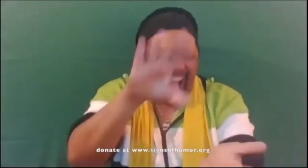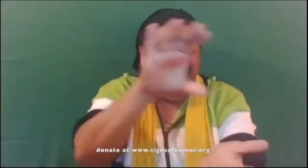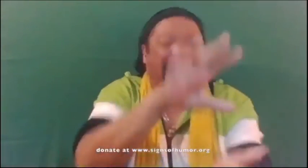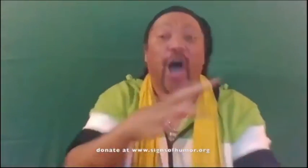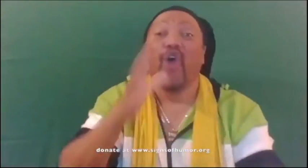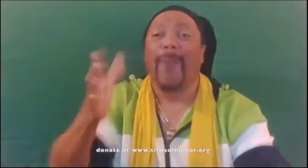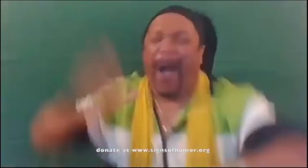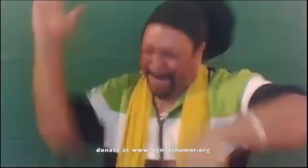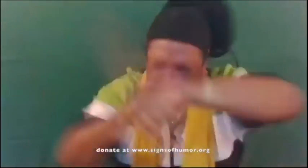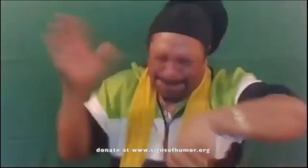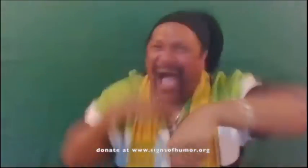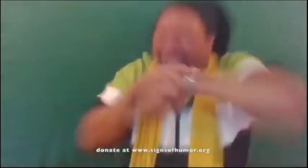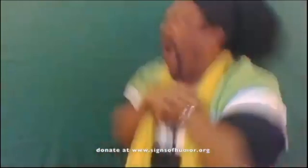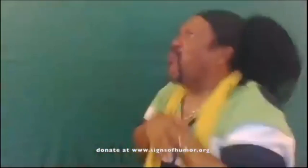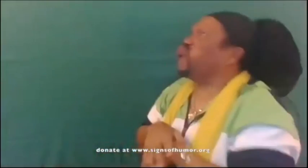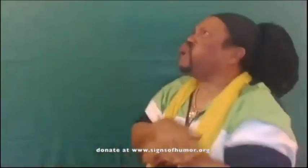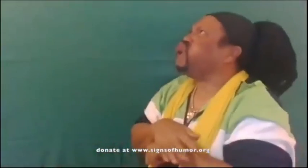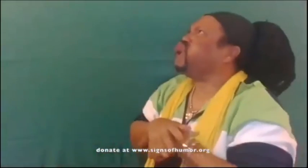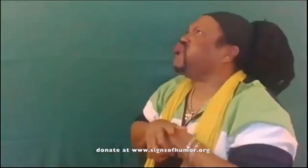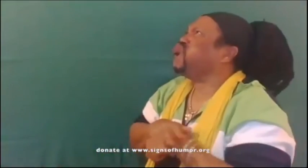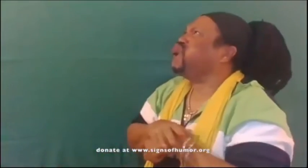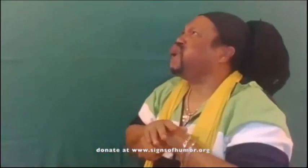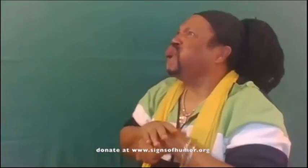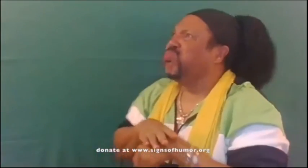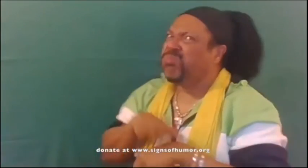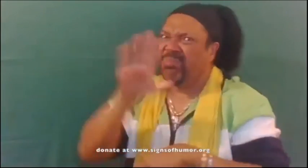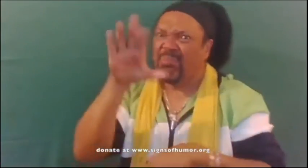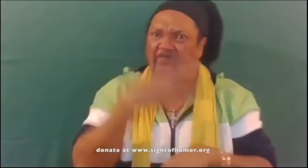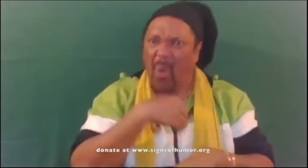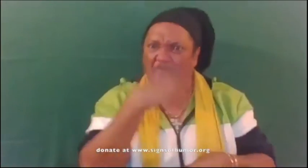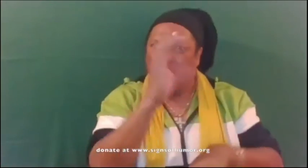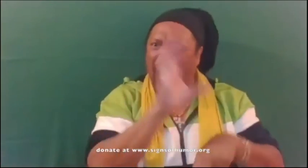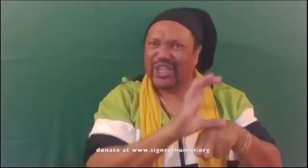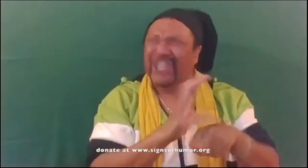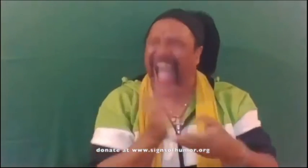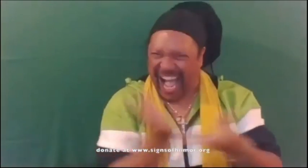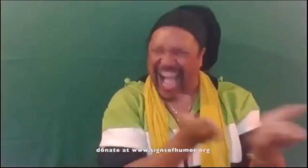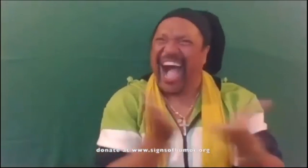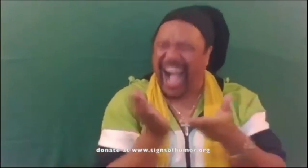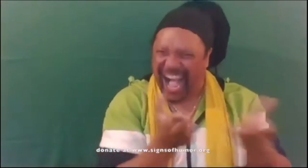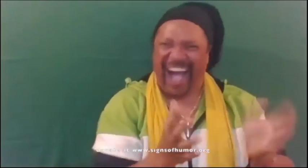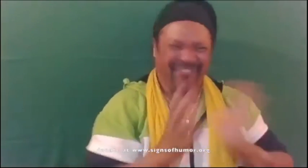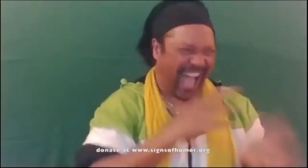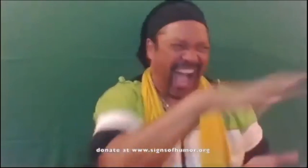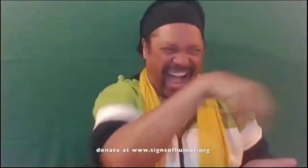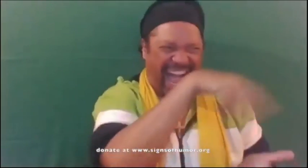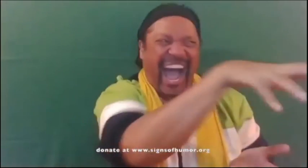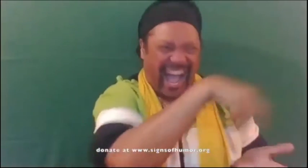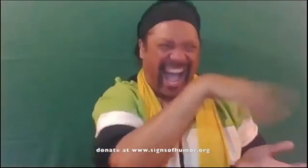of it. You know, I'm trying to touch it. That's when I get popped. That's the only sign they knew. In the white church, they let me take whatever I wanted.